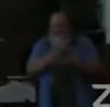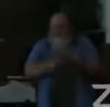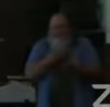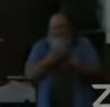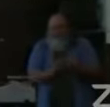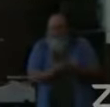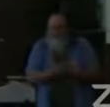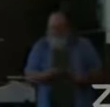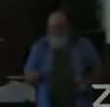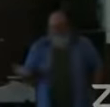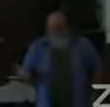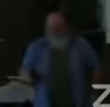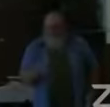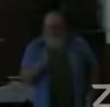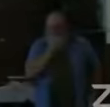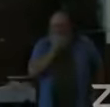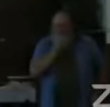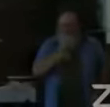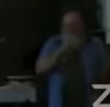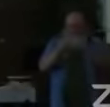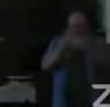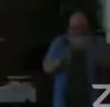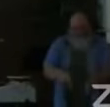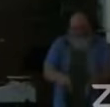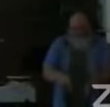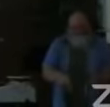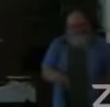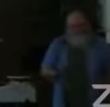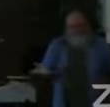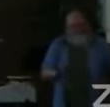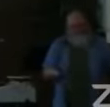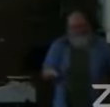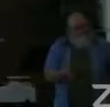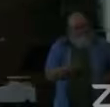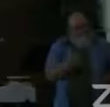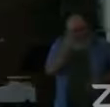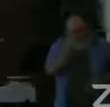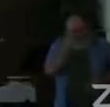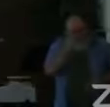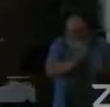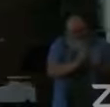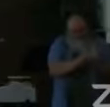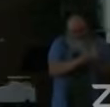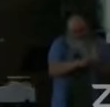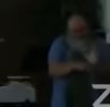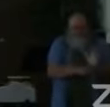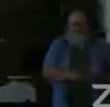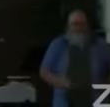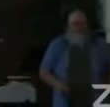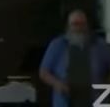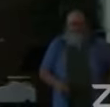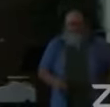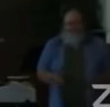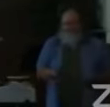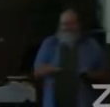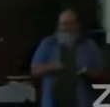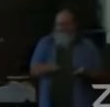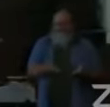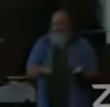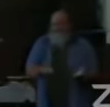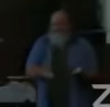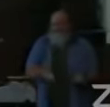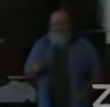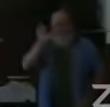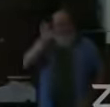And those of you that are parents, you can think for a minute the kind of sacrifice that must be to offer your